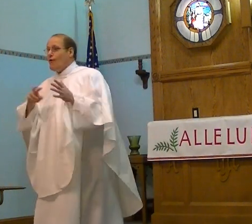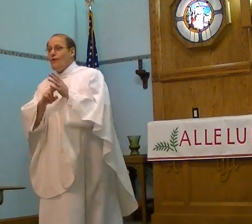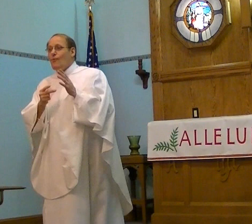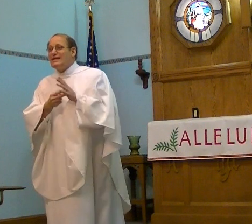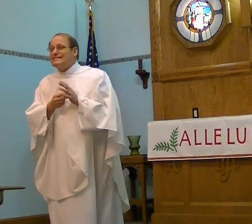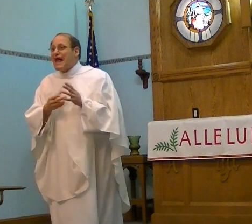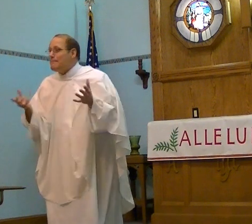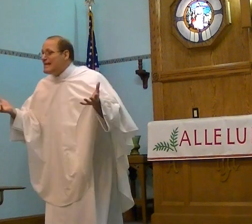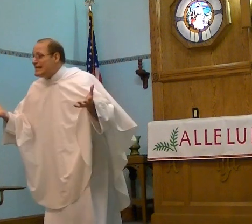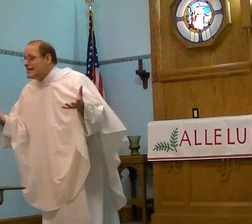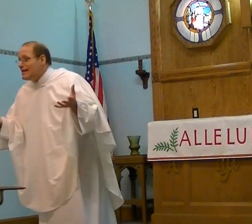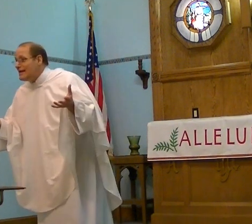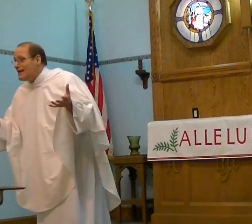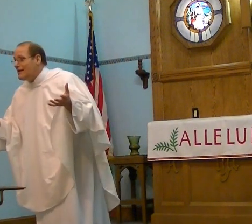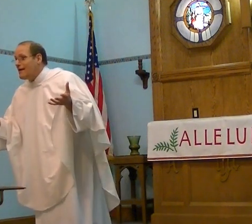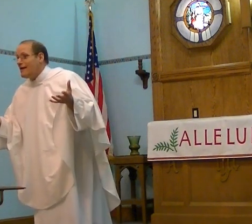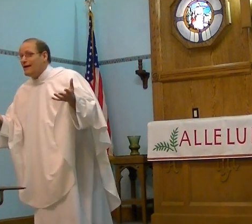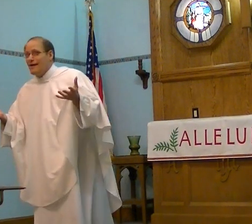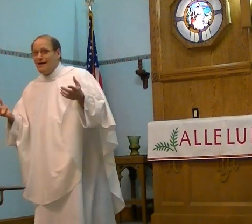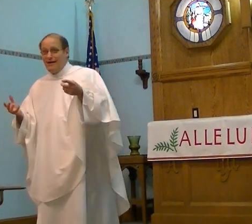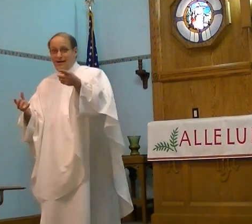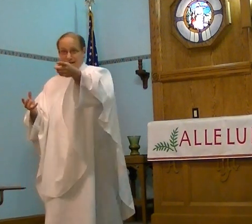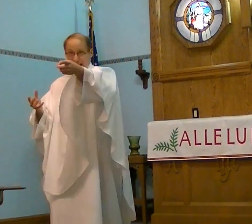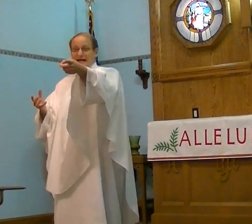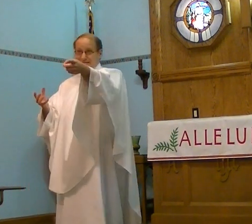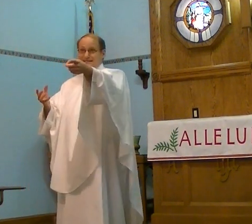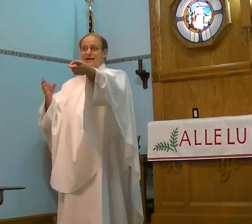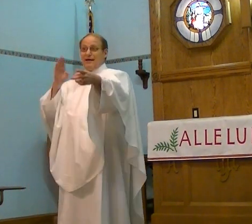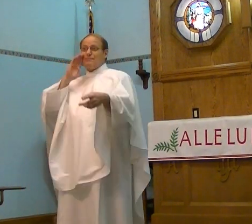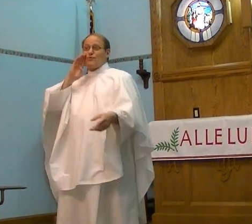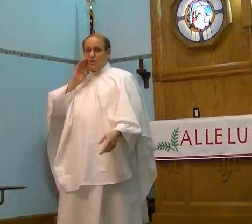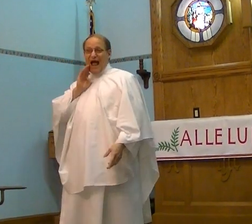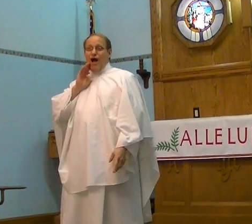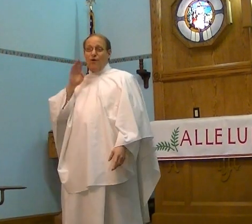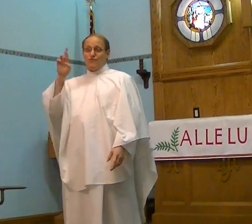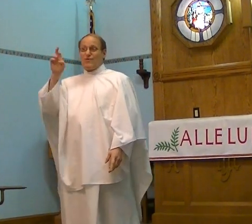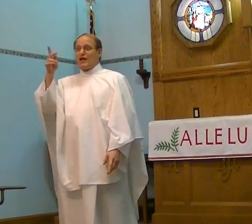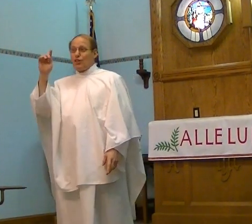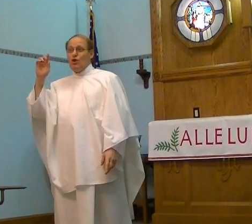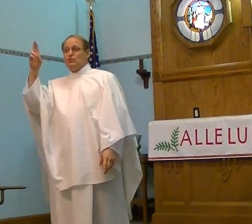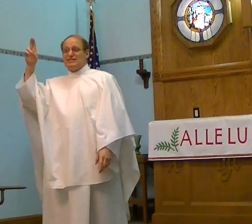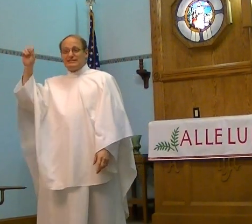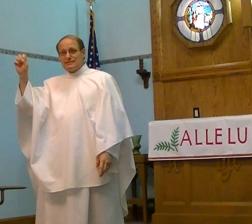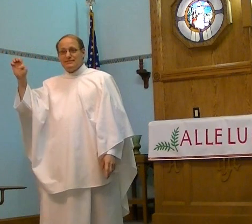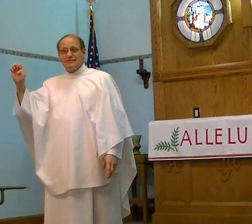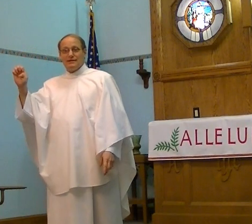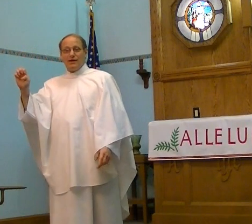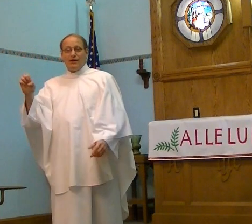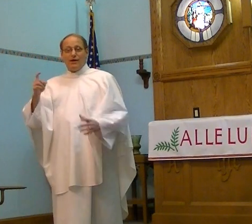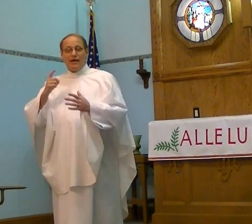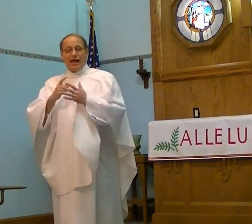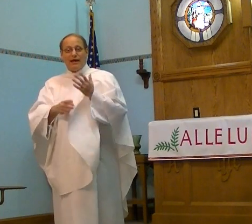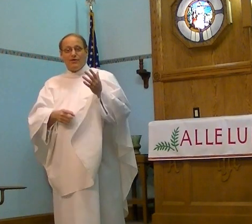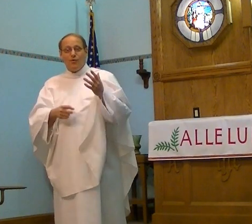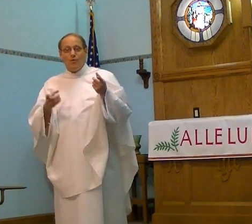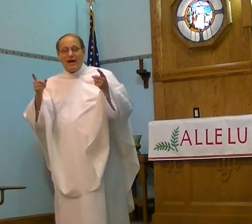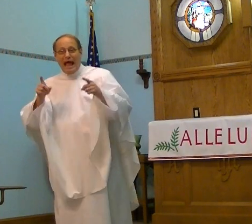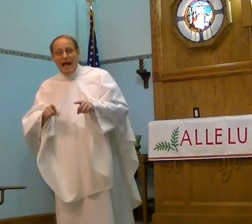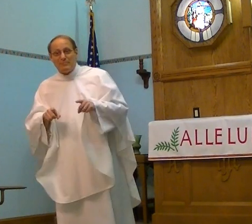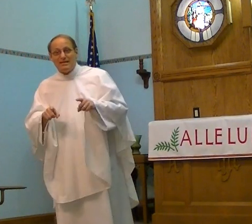What does that mean? Brown recluse. Brown Brown recluse. And what happens